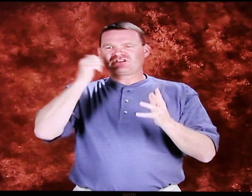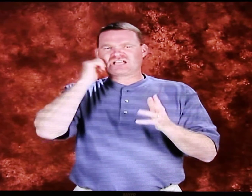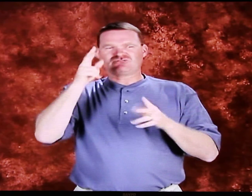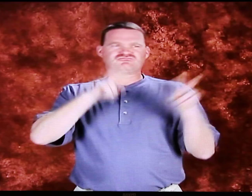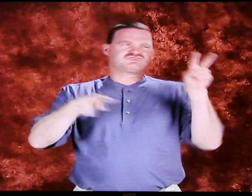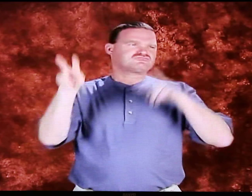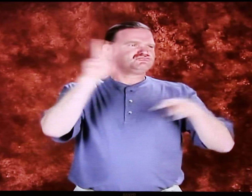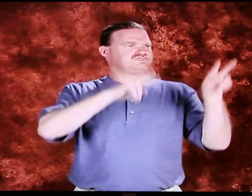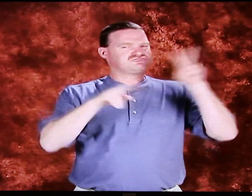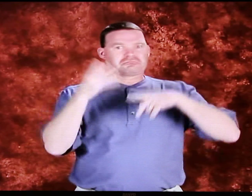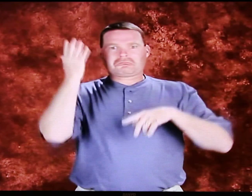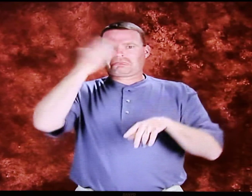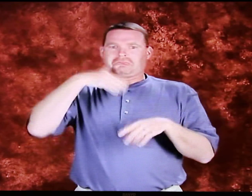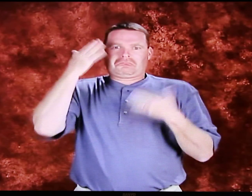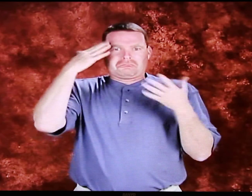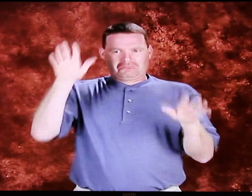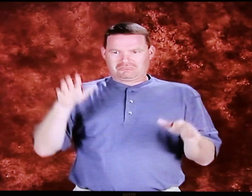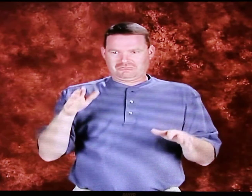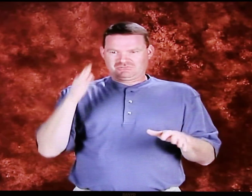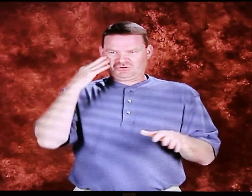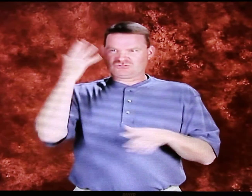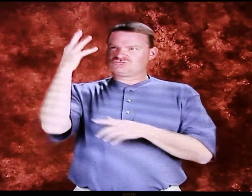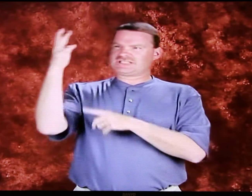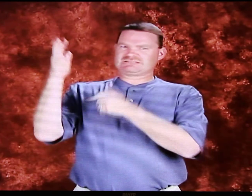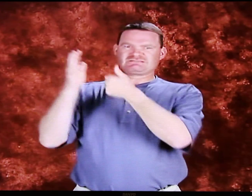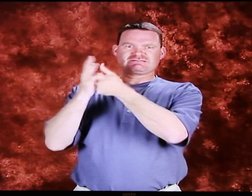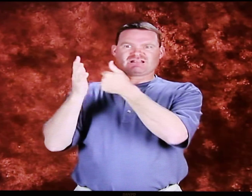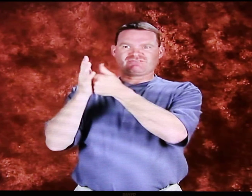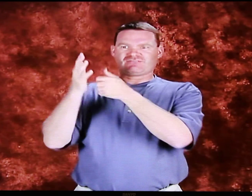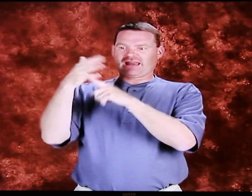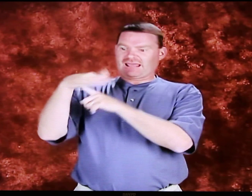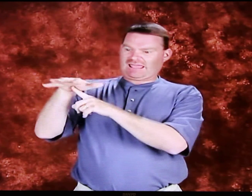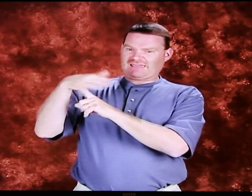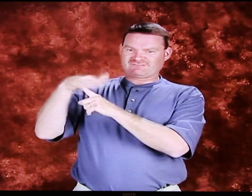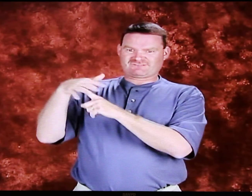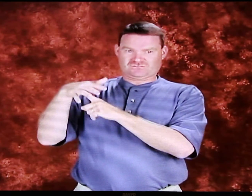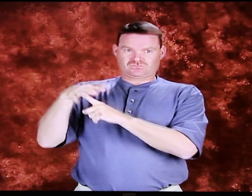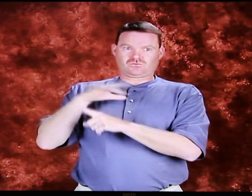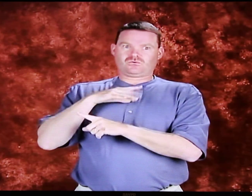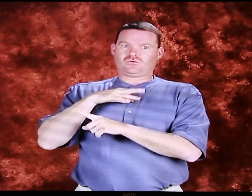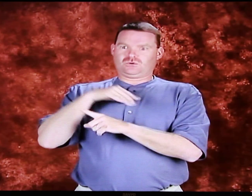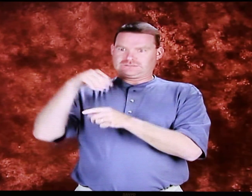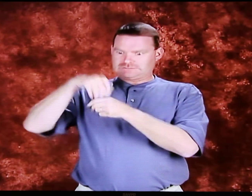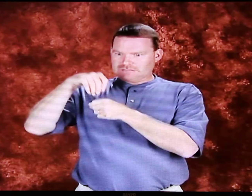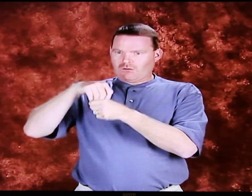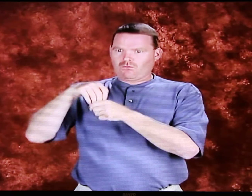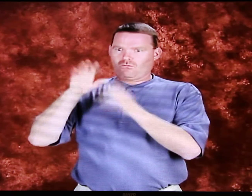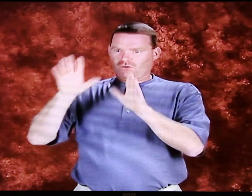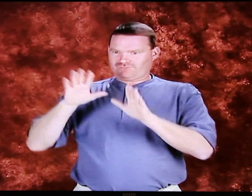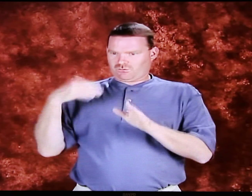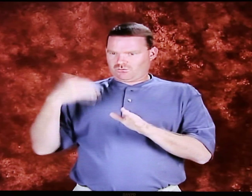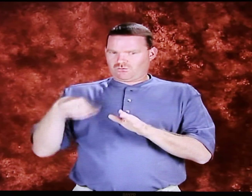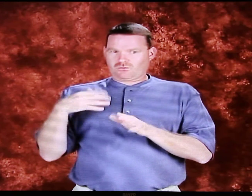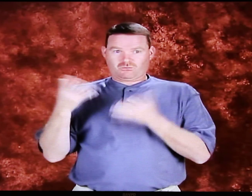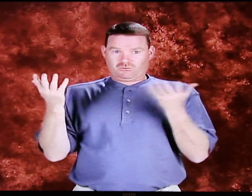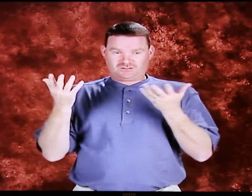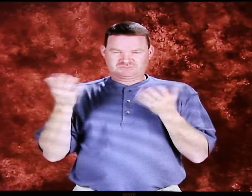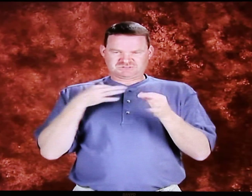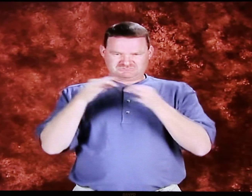the green leaves on trees. You know, every day we see those and we don't really think much about it. But the leaves on the trees are really pretty